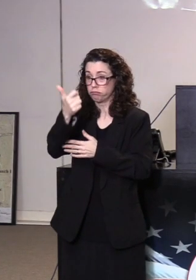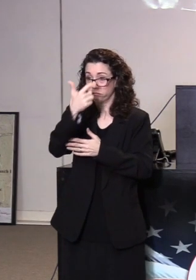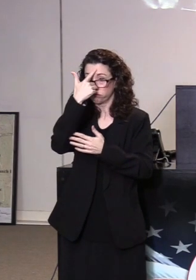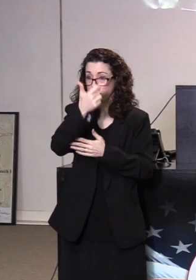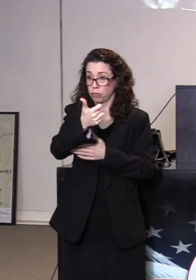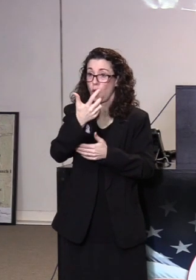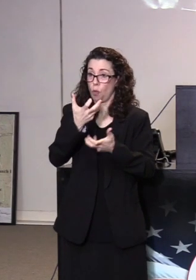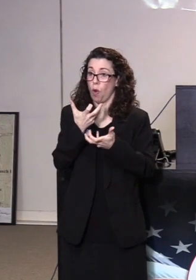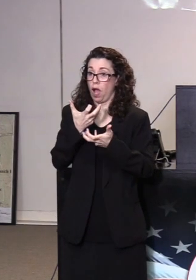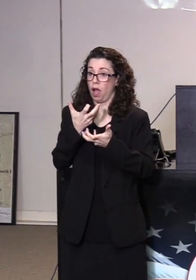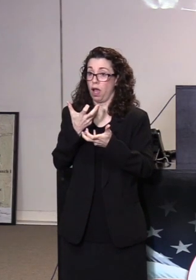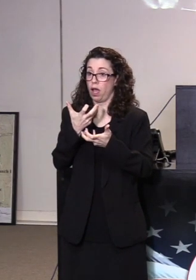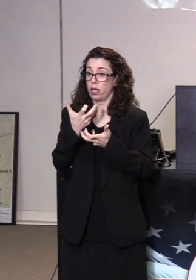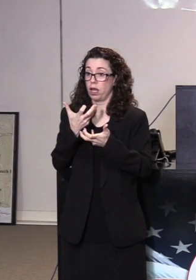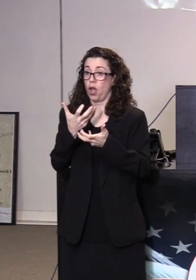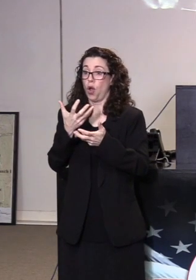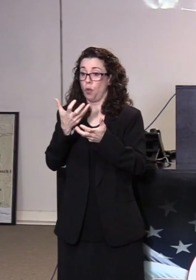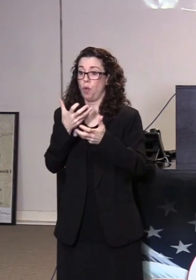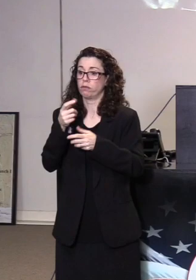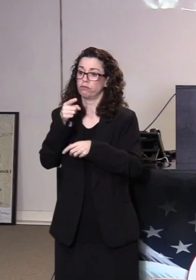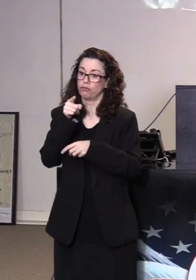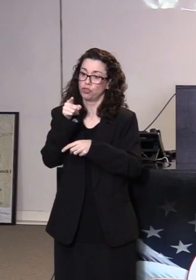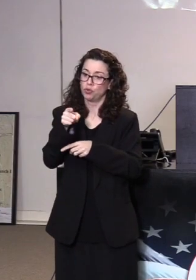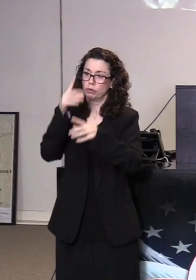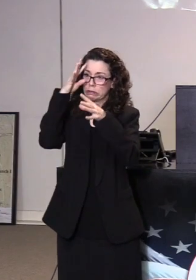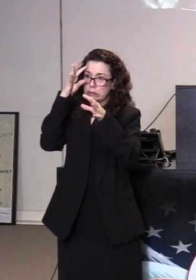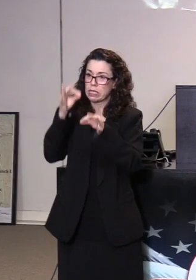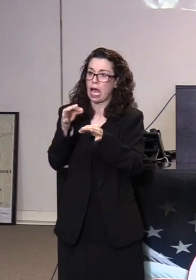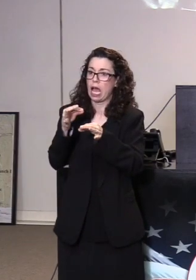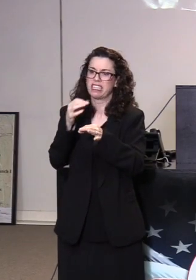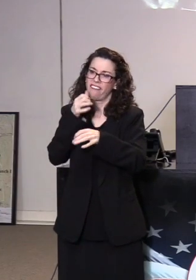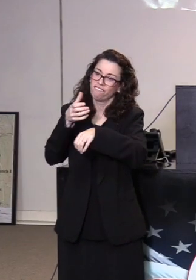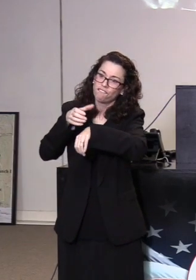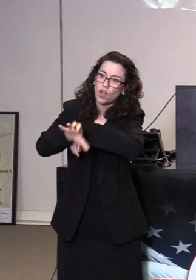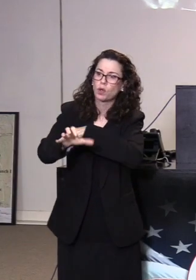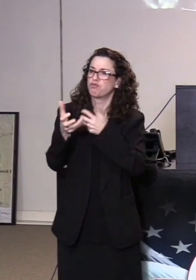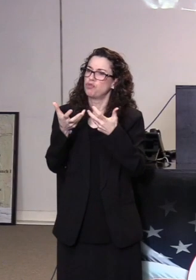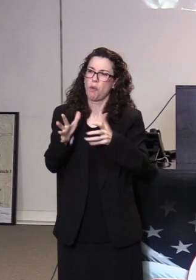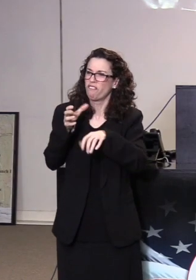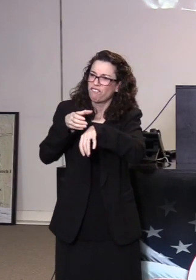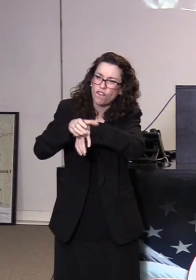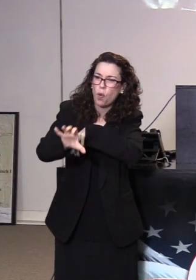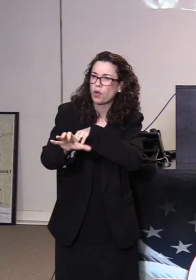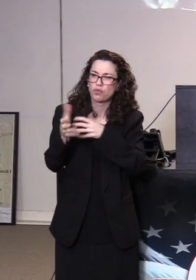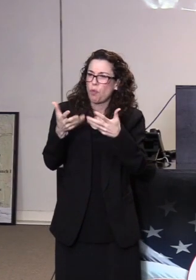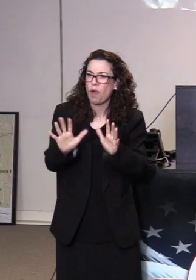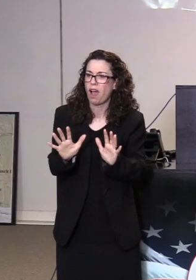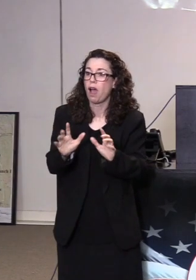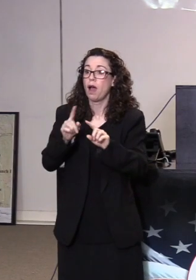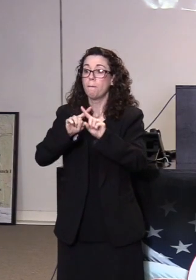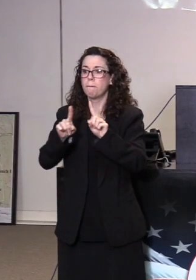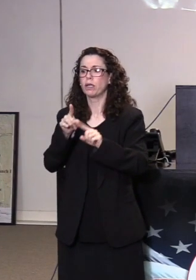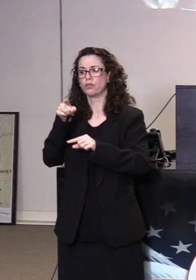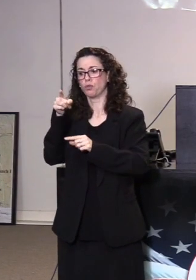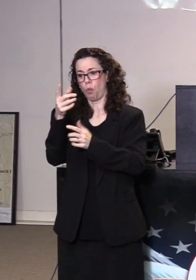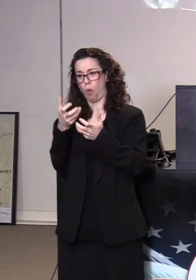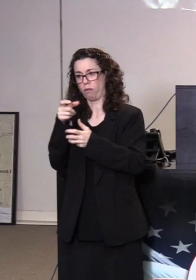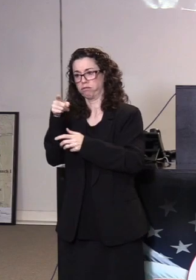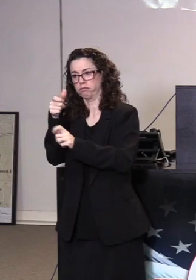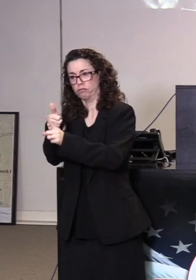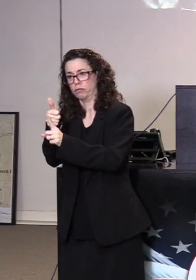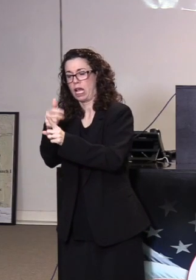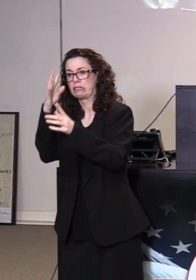or not wear a mask because somebody's made you wear a mask or asked you to wear a mask. For those of you who may be wondering